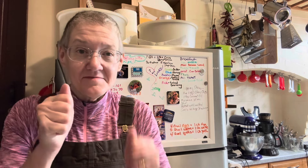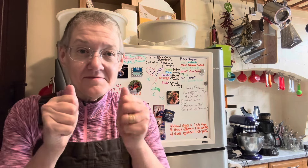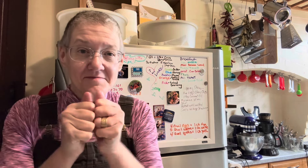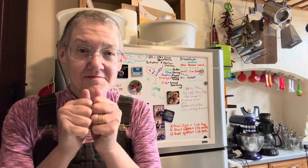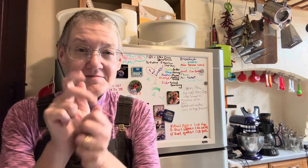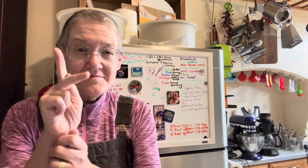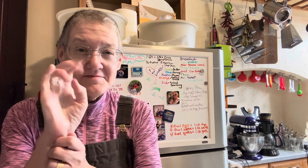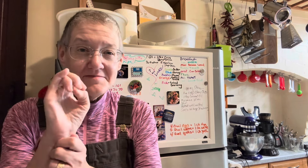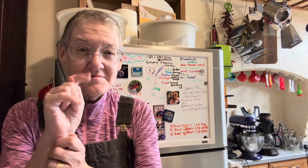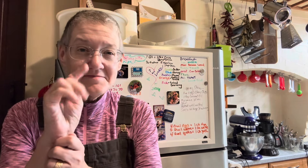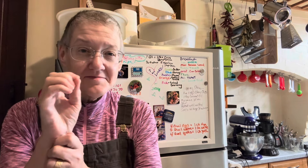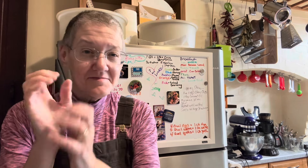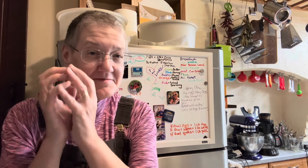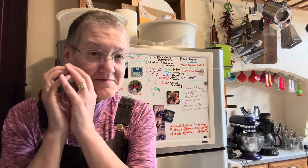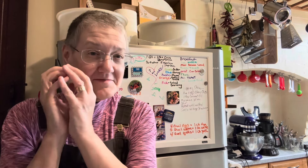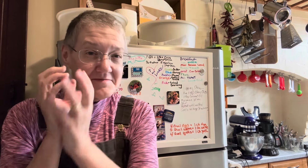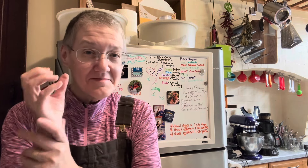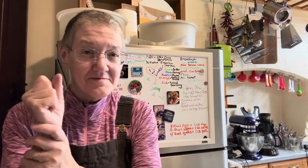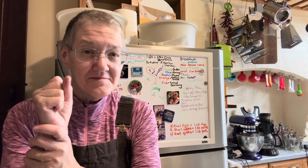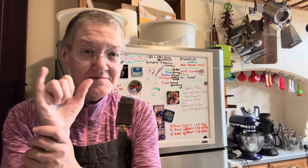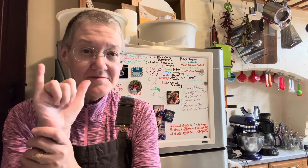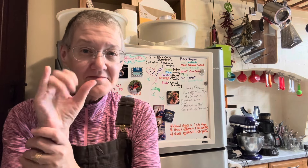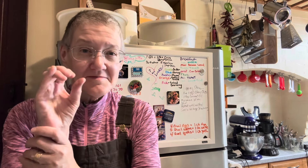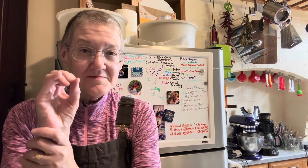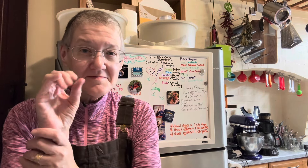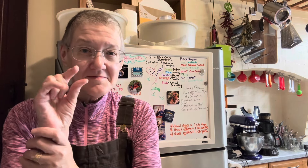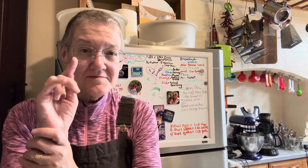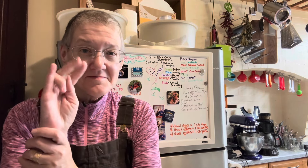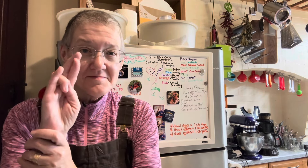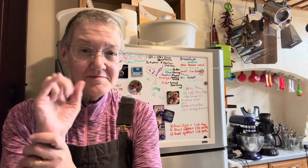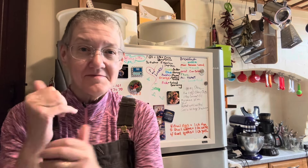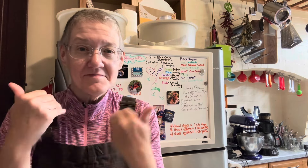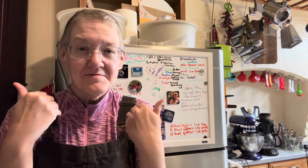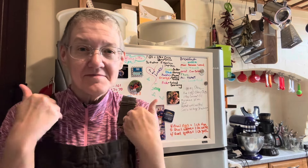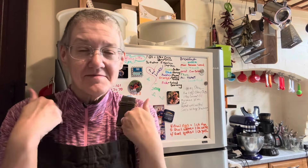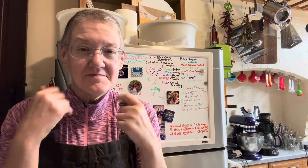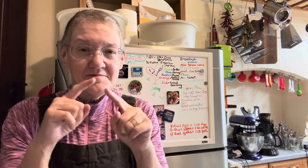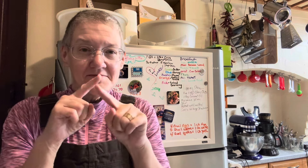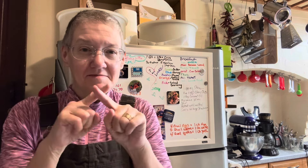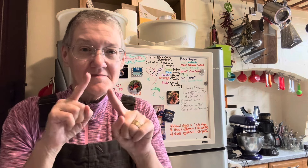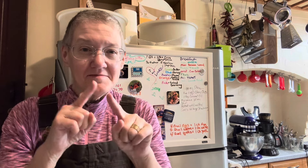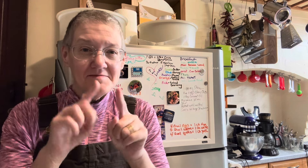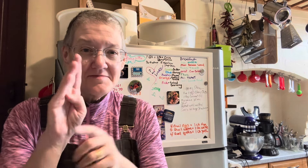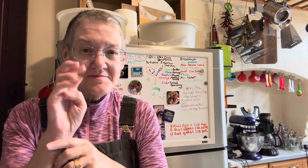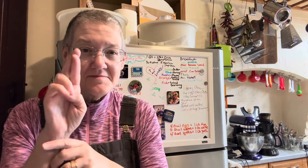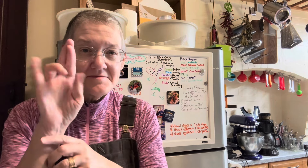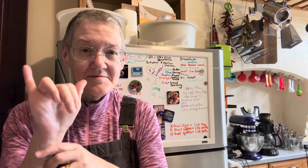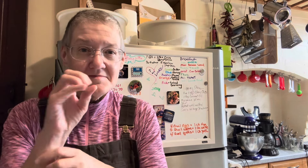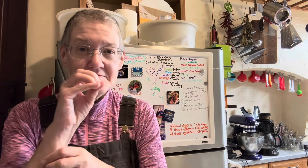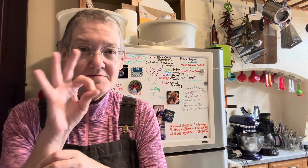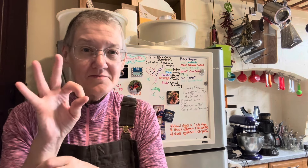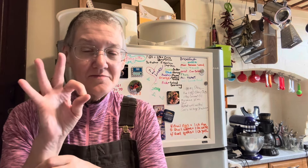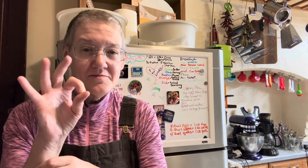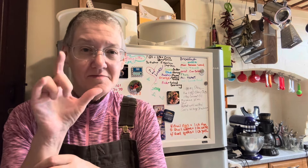Every day with my keto coconut milk yogurt, I have different